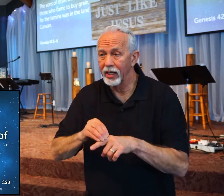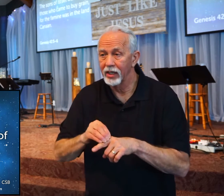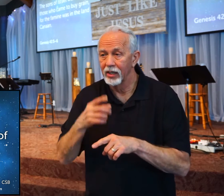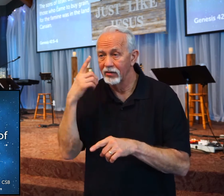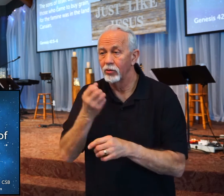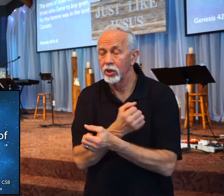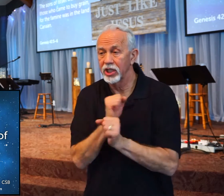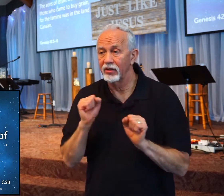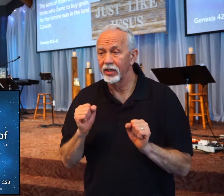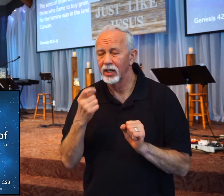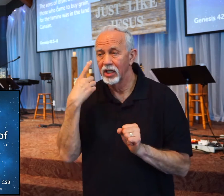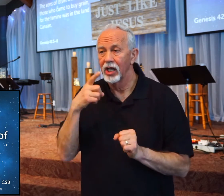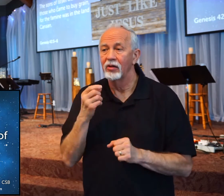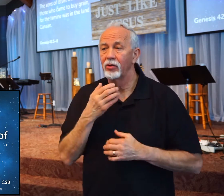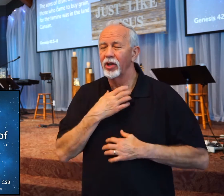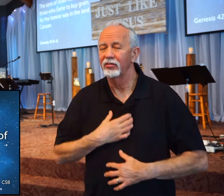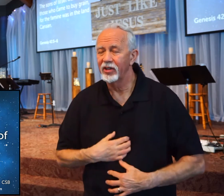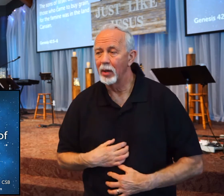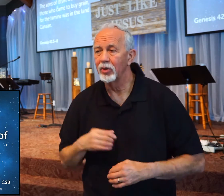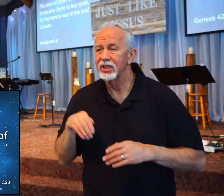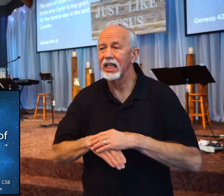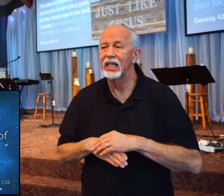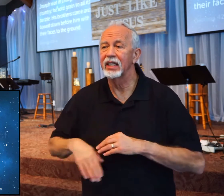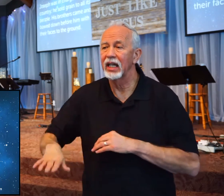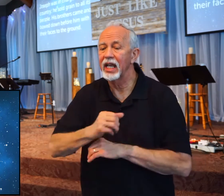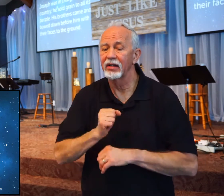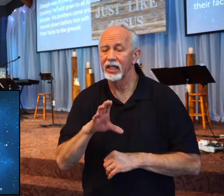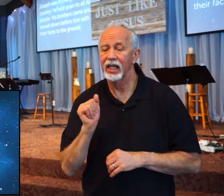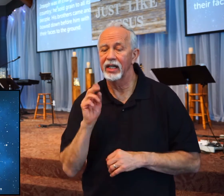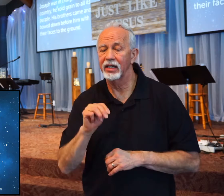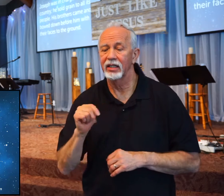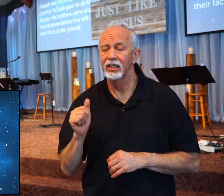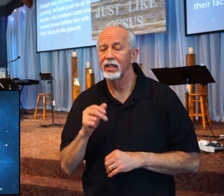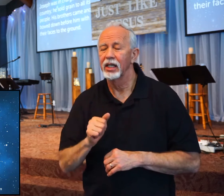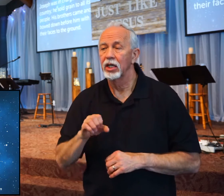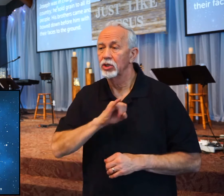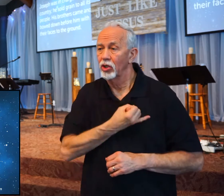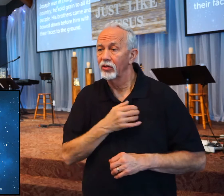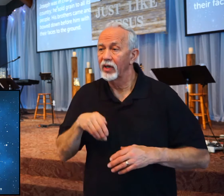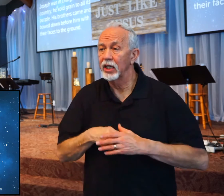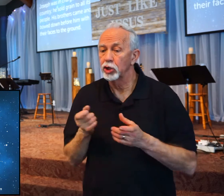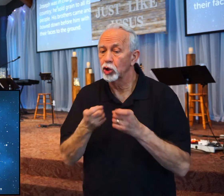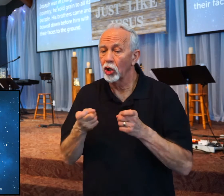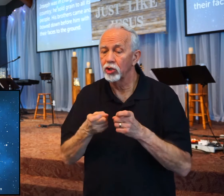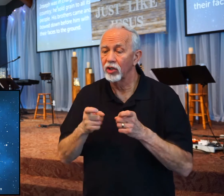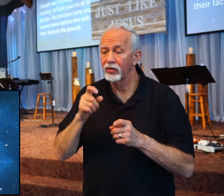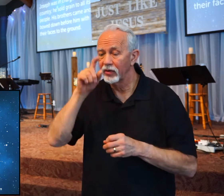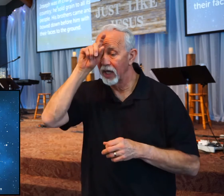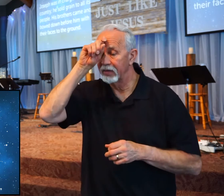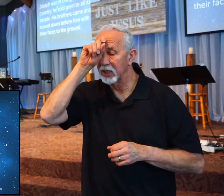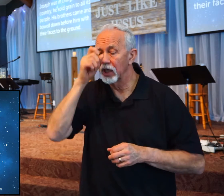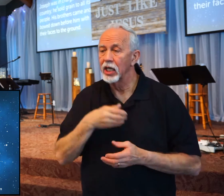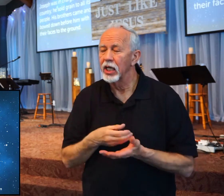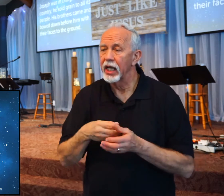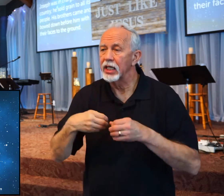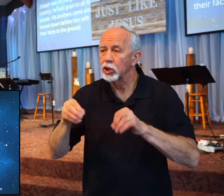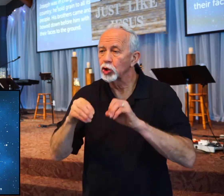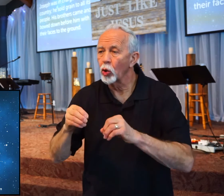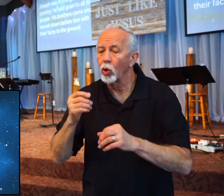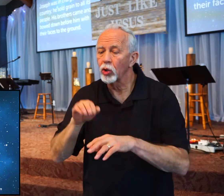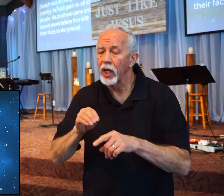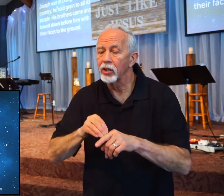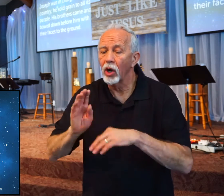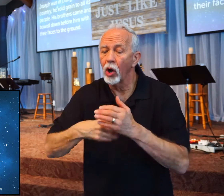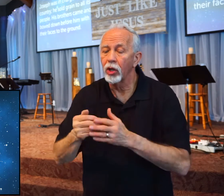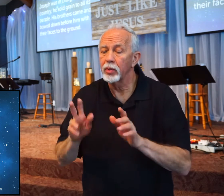salvation, for the famine was in the land of Canaan. Joseph was in charge of the country. He sold grain to all its people. And